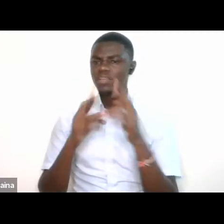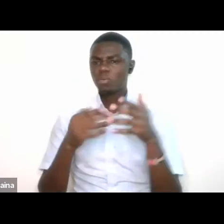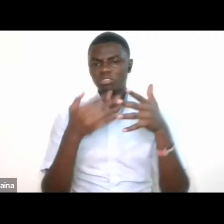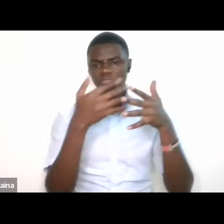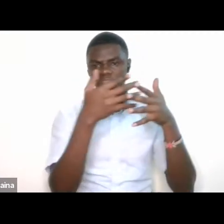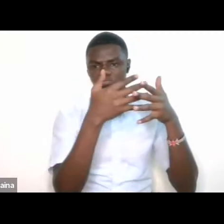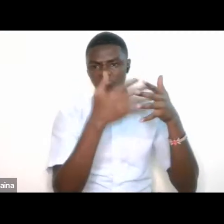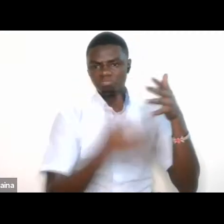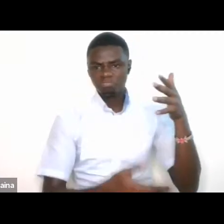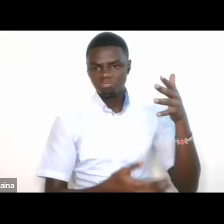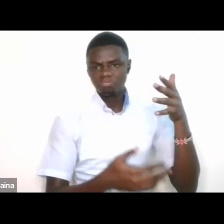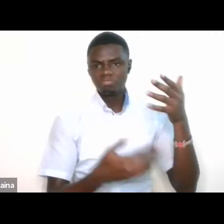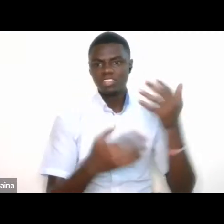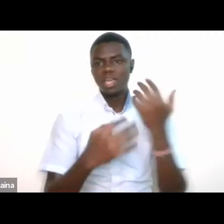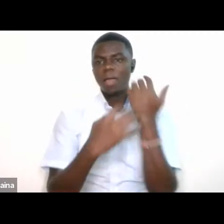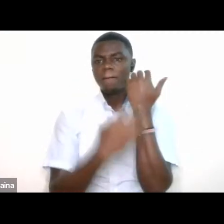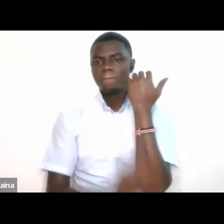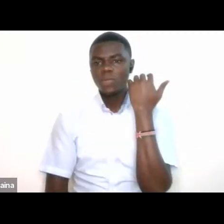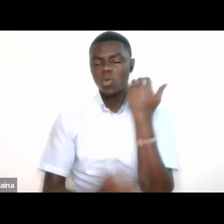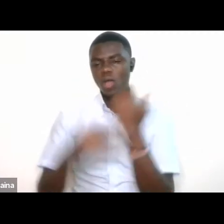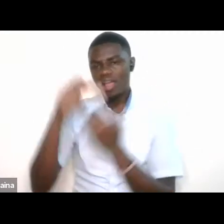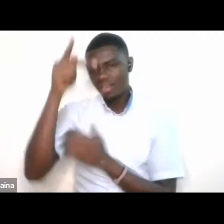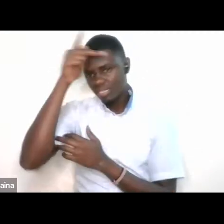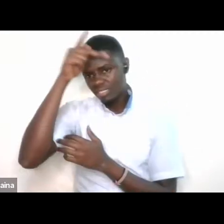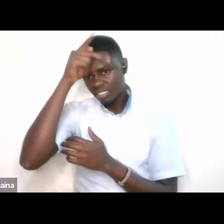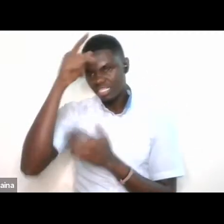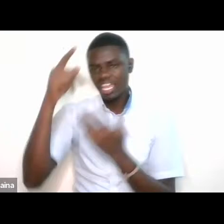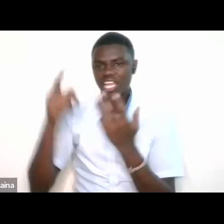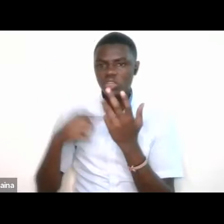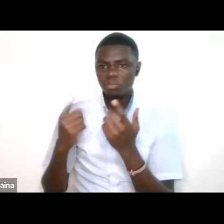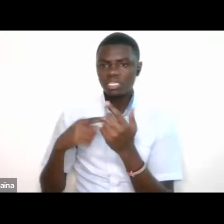poor literacy and numeracy performance in the United States.